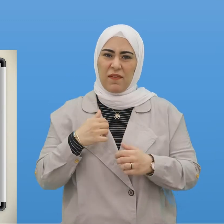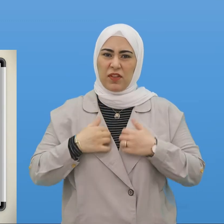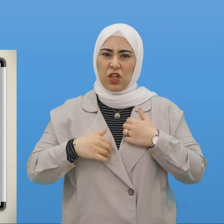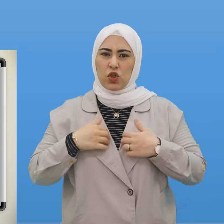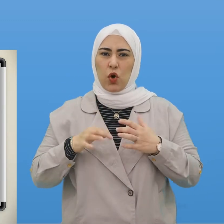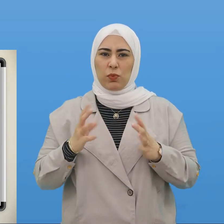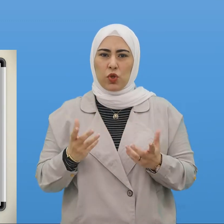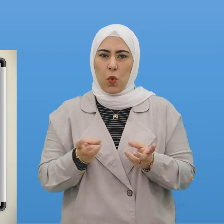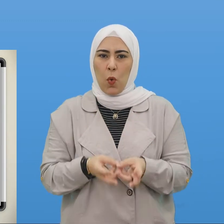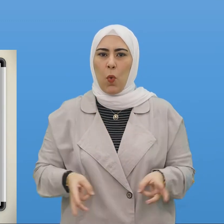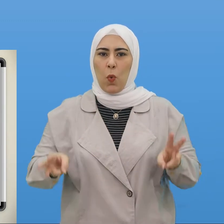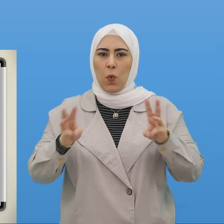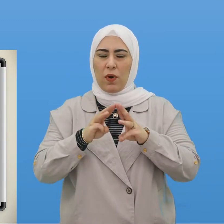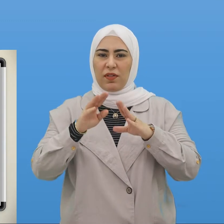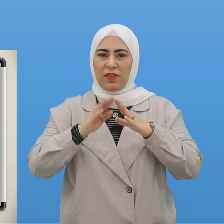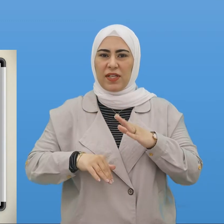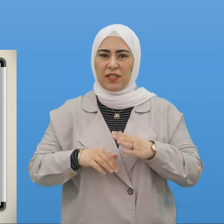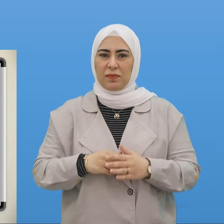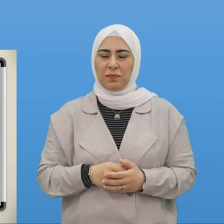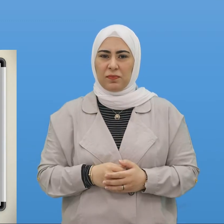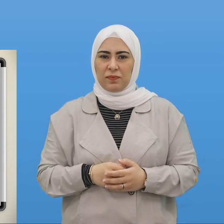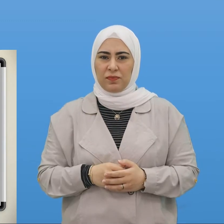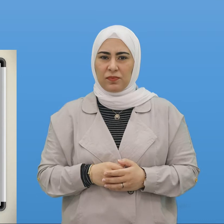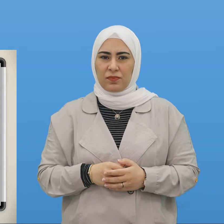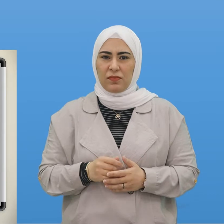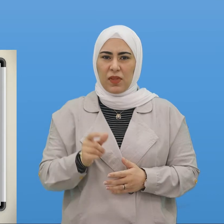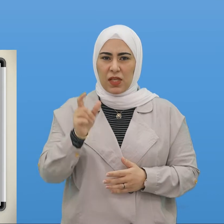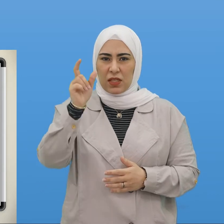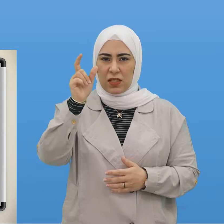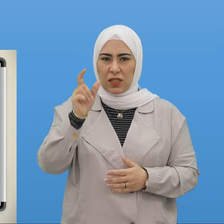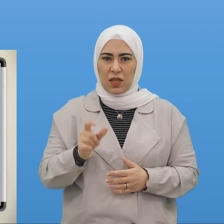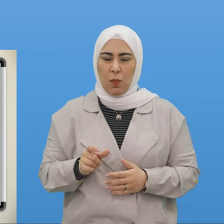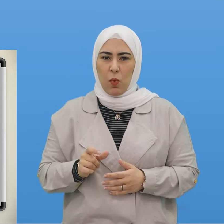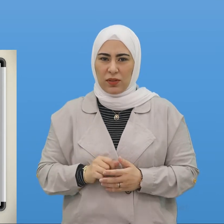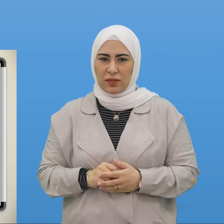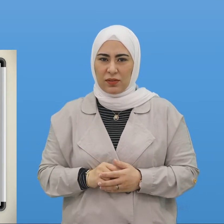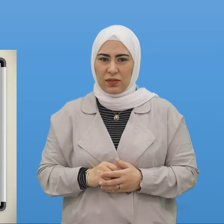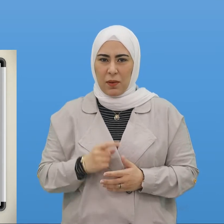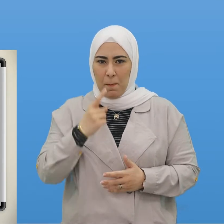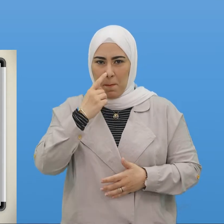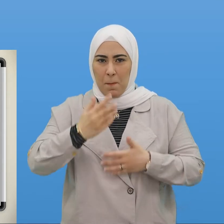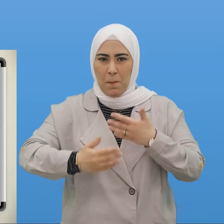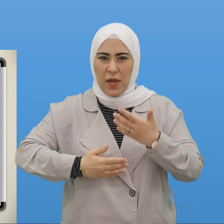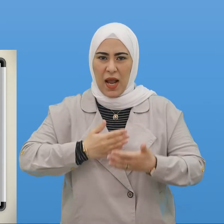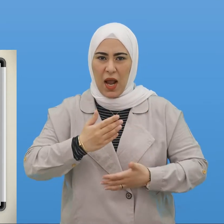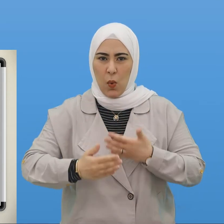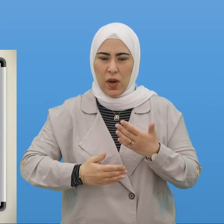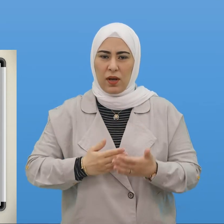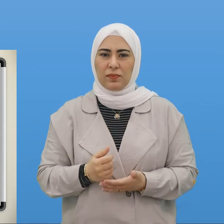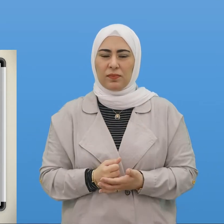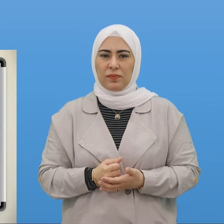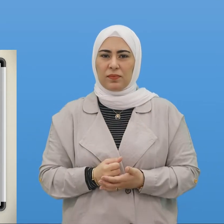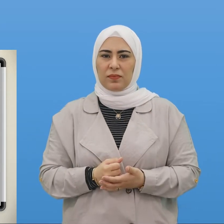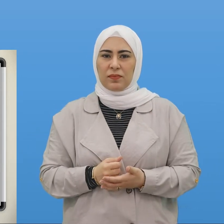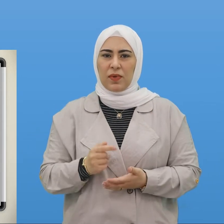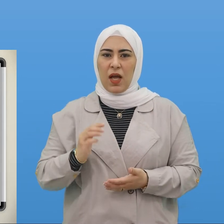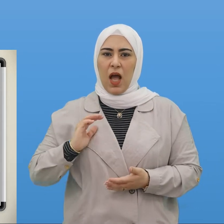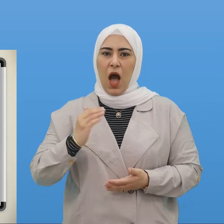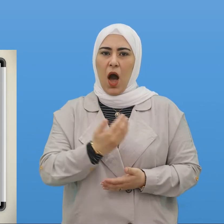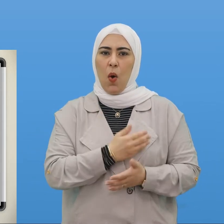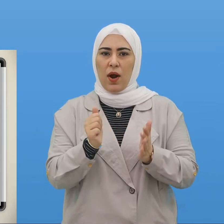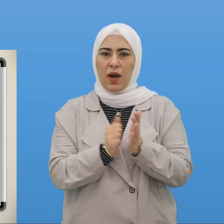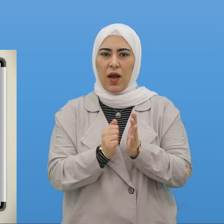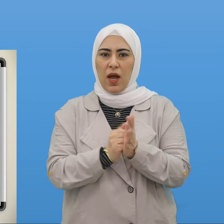felt worthless. Someone tried to, from the picture you will know the answer. Someone tried to, our